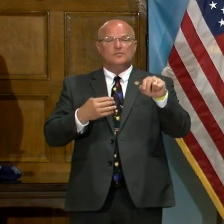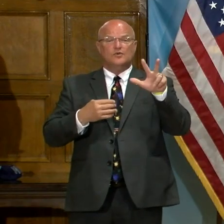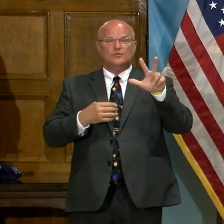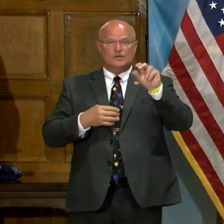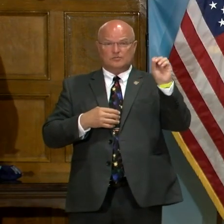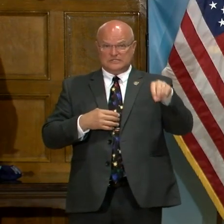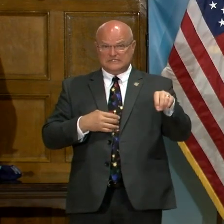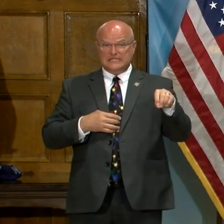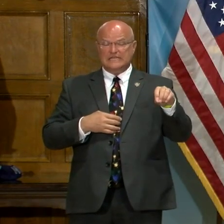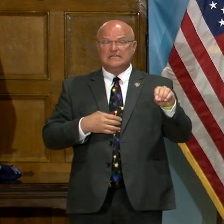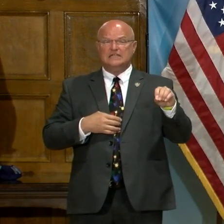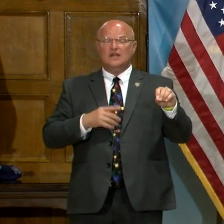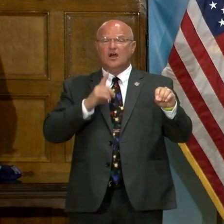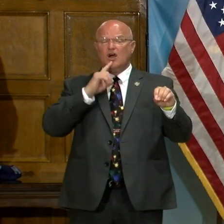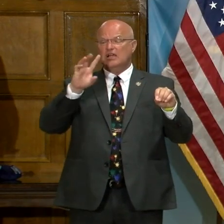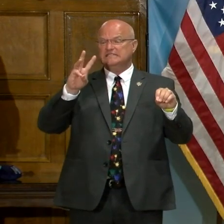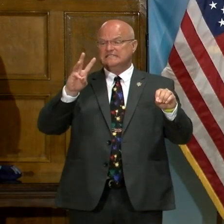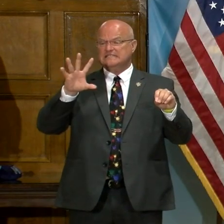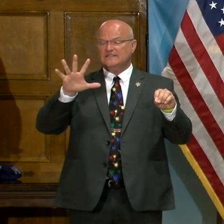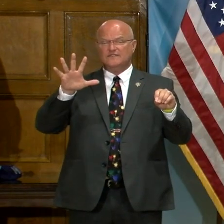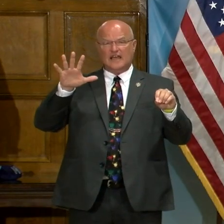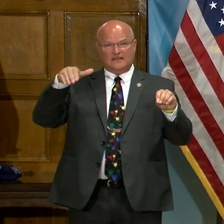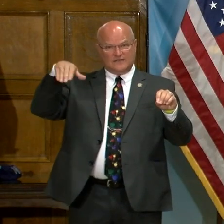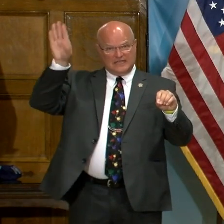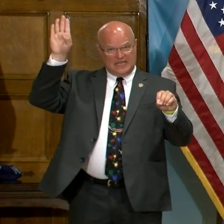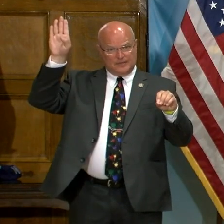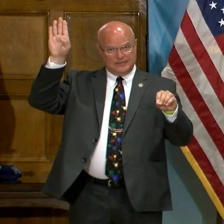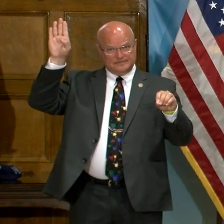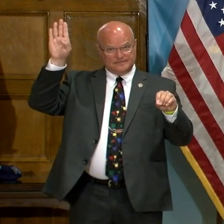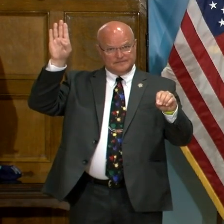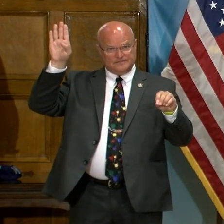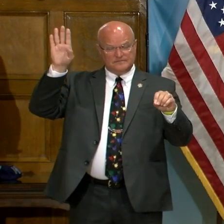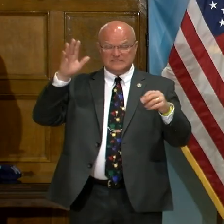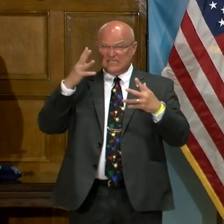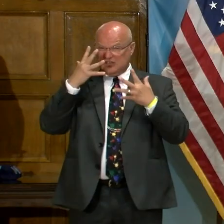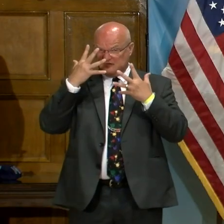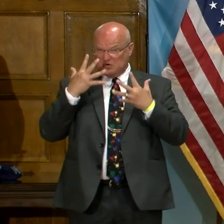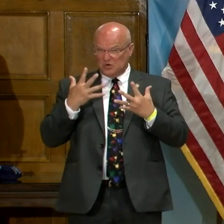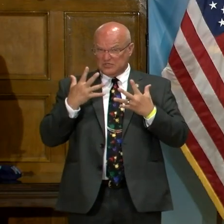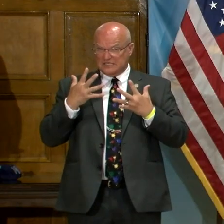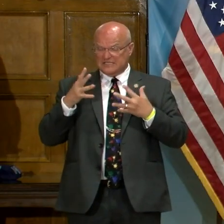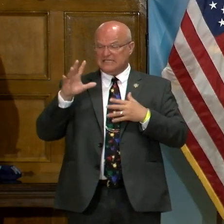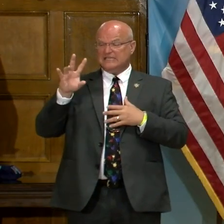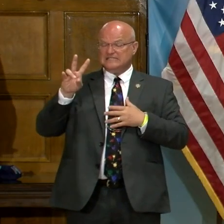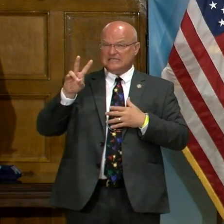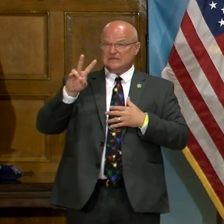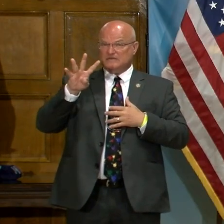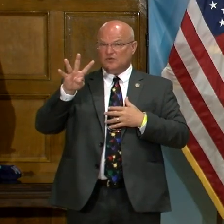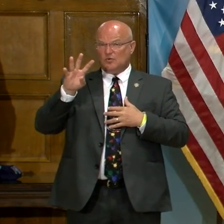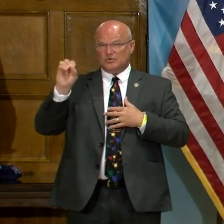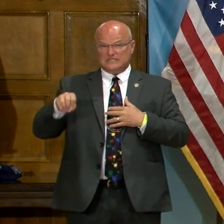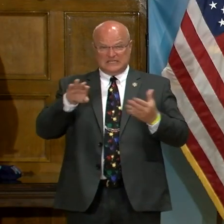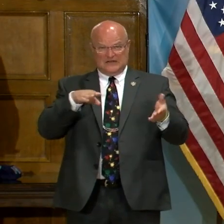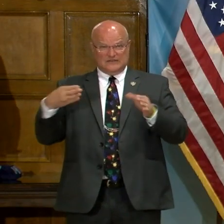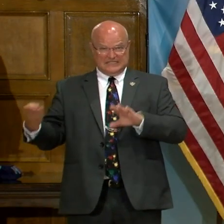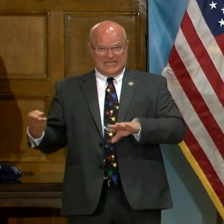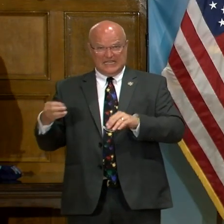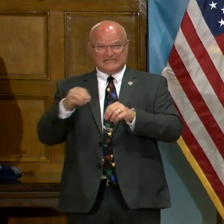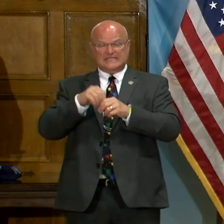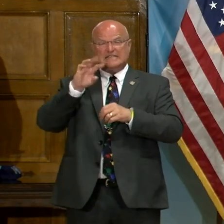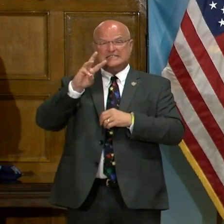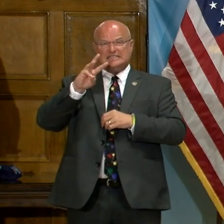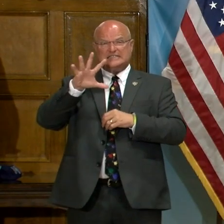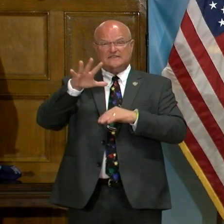our cases are 65 years or greater. Unfortunately, 74% of our deaths